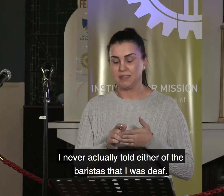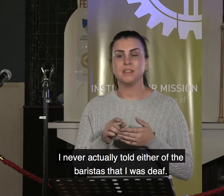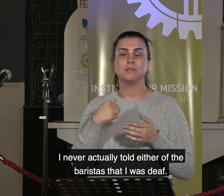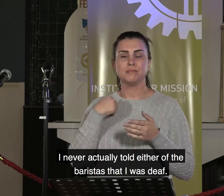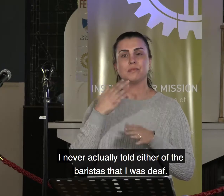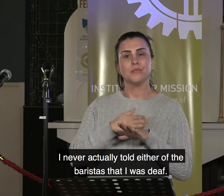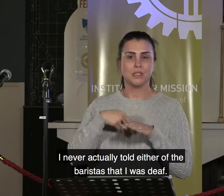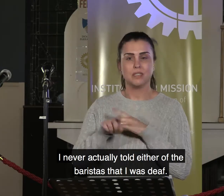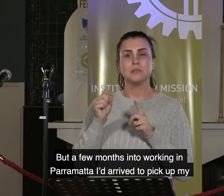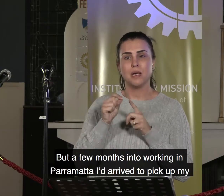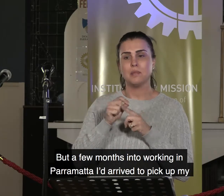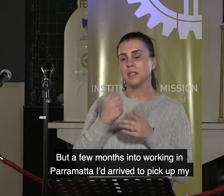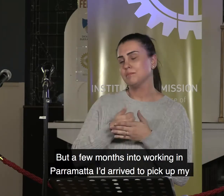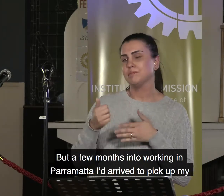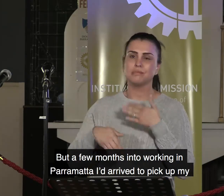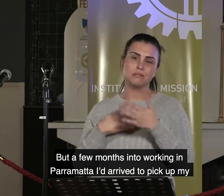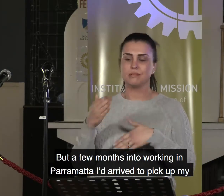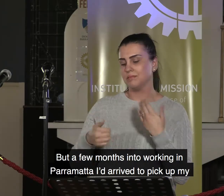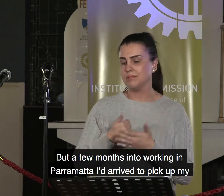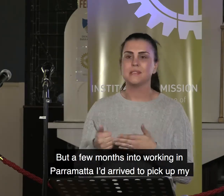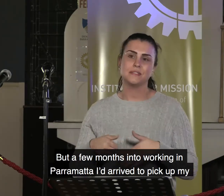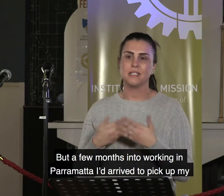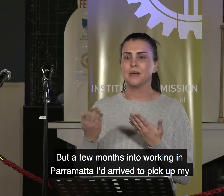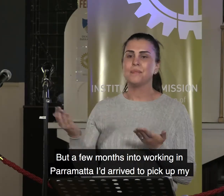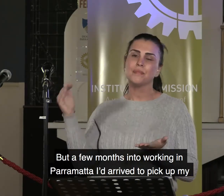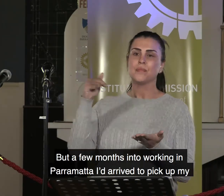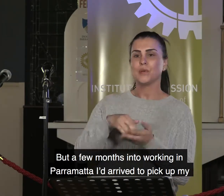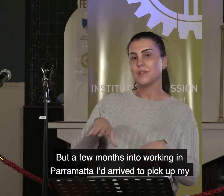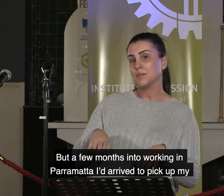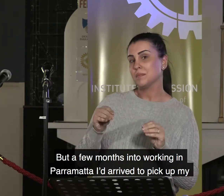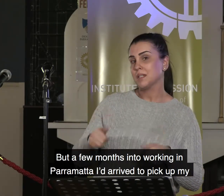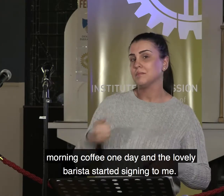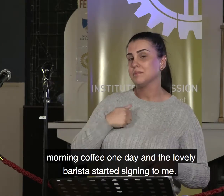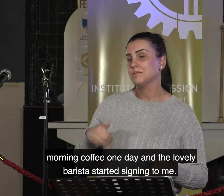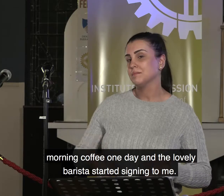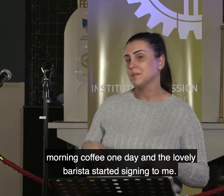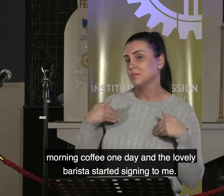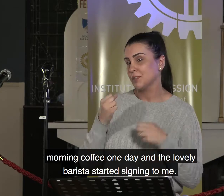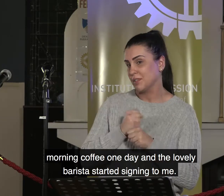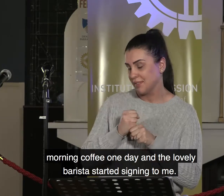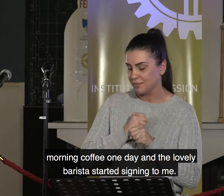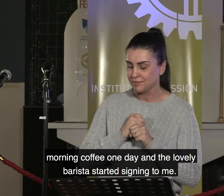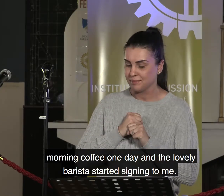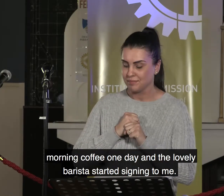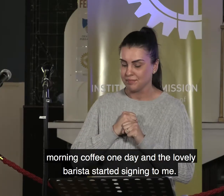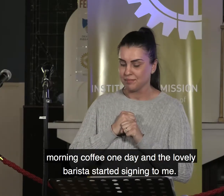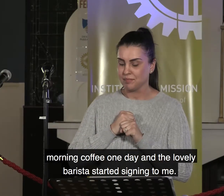deaf. But a few months into working in Parramatta, I'd arrived to pick up my morning coffee one day, and the lovely barista